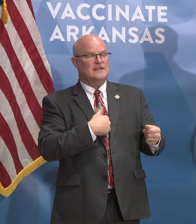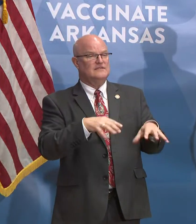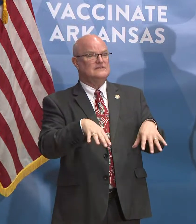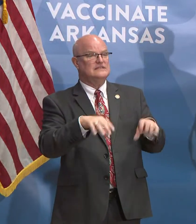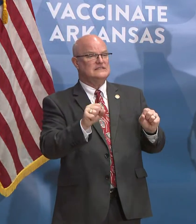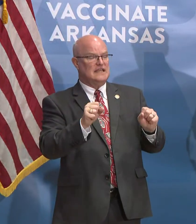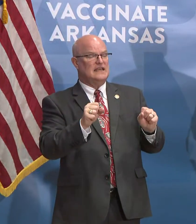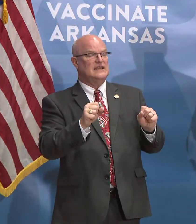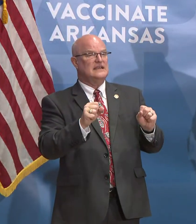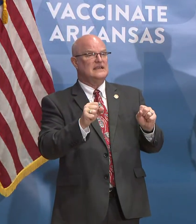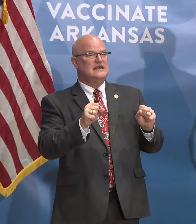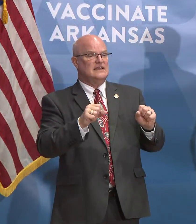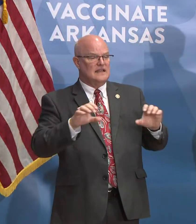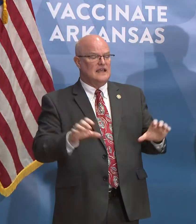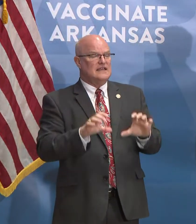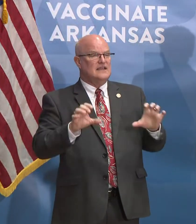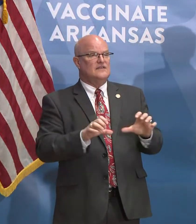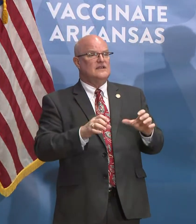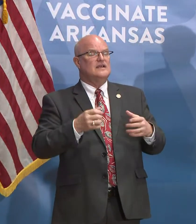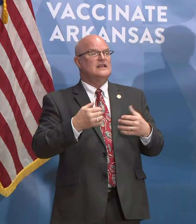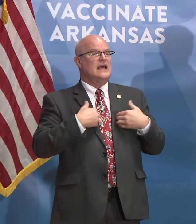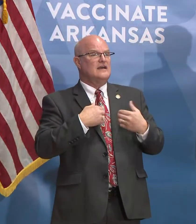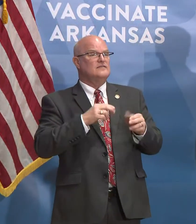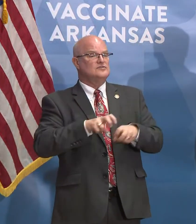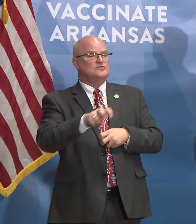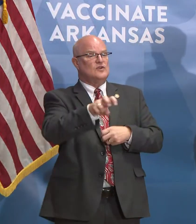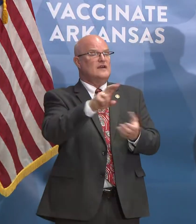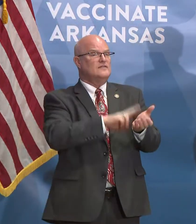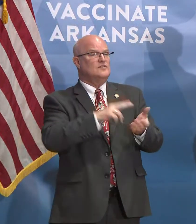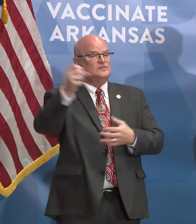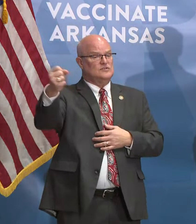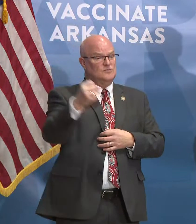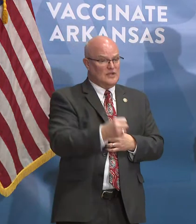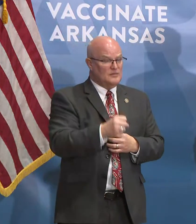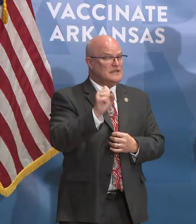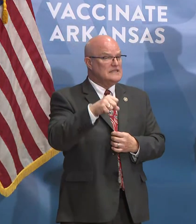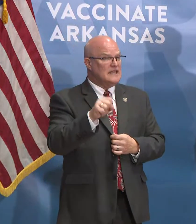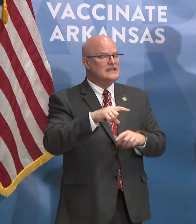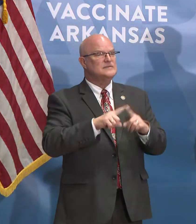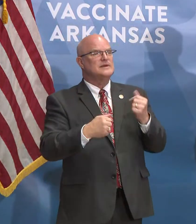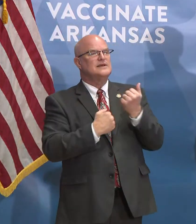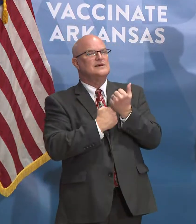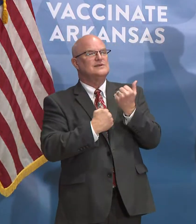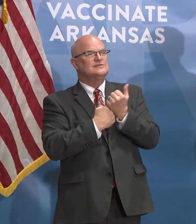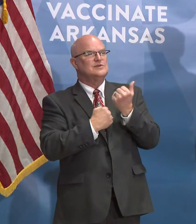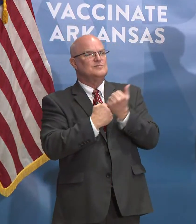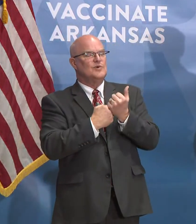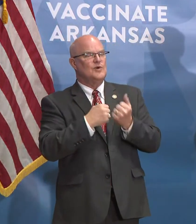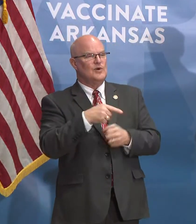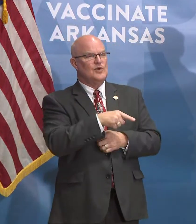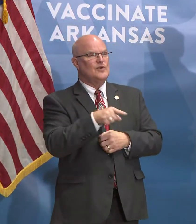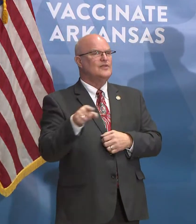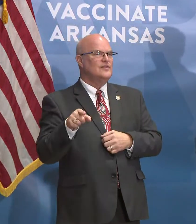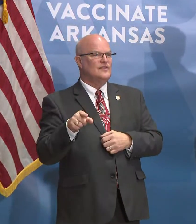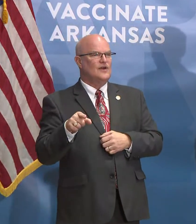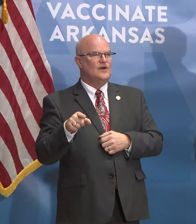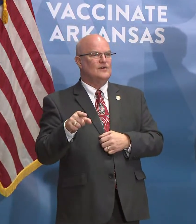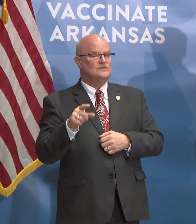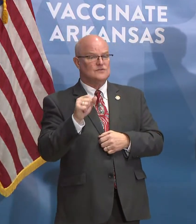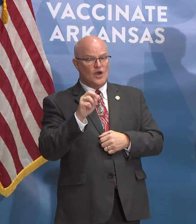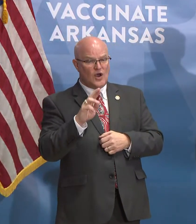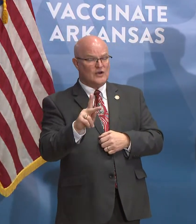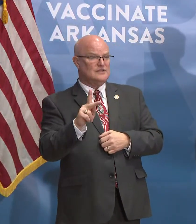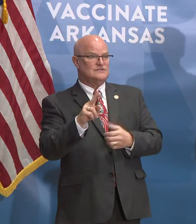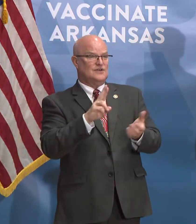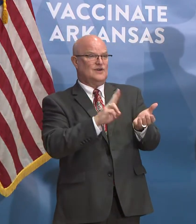to bring in traveling nurses as they've been needed, but also to support those